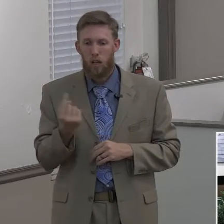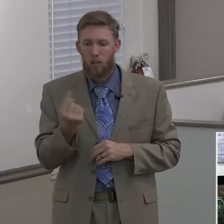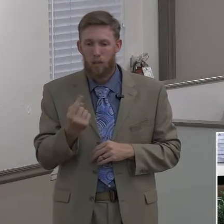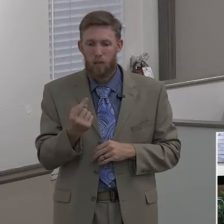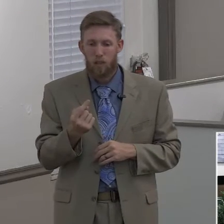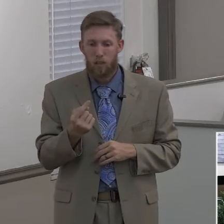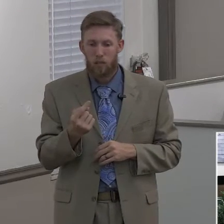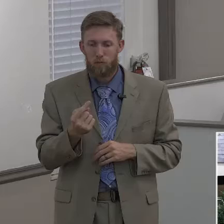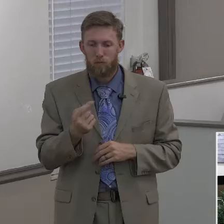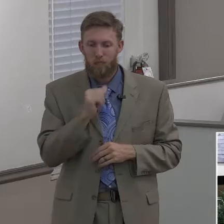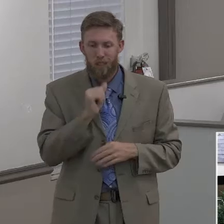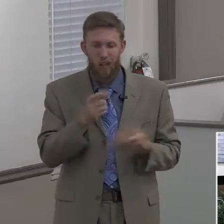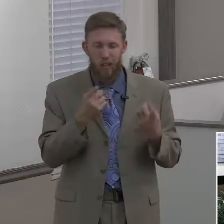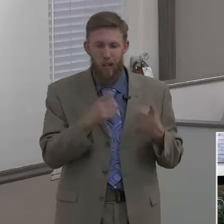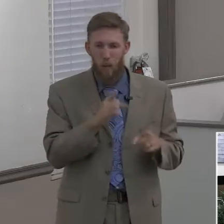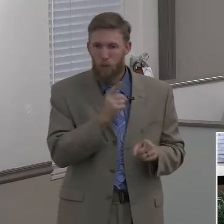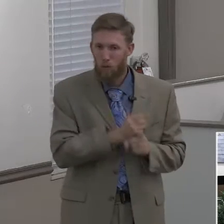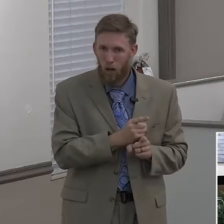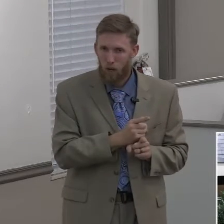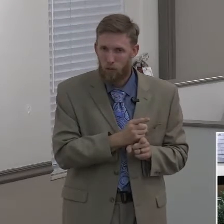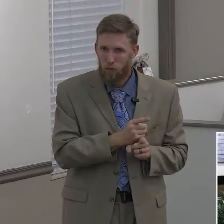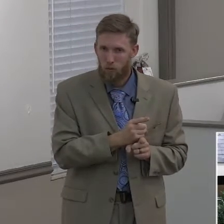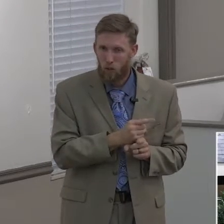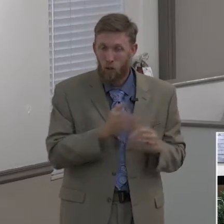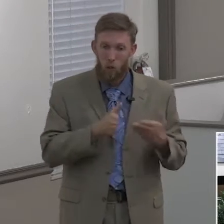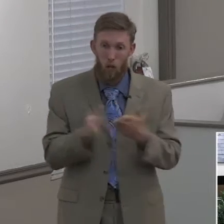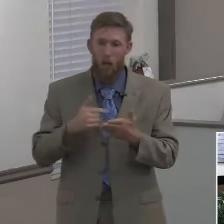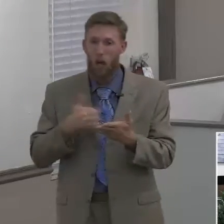Something doesn't go just the way we want it to go.